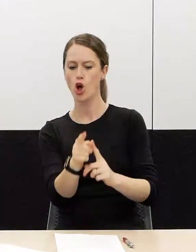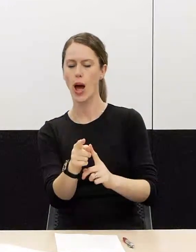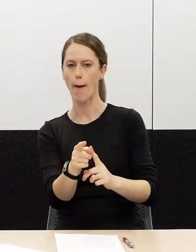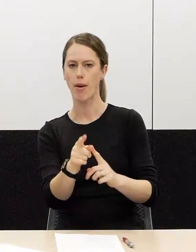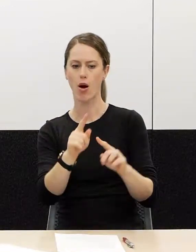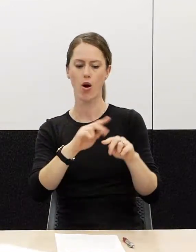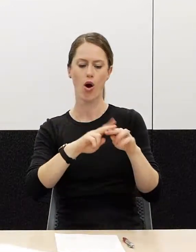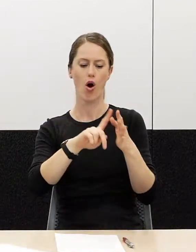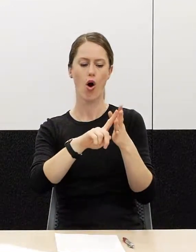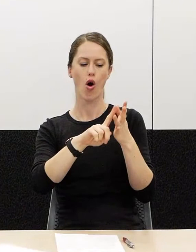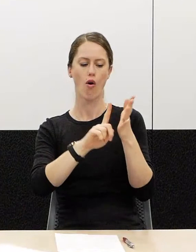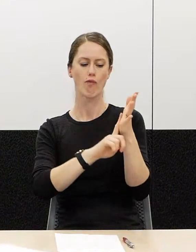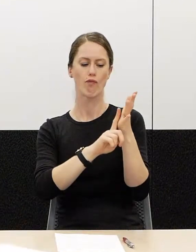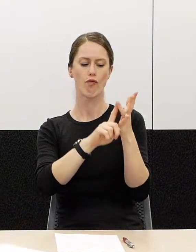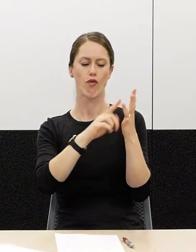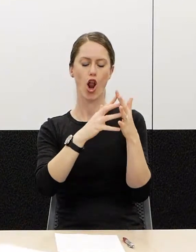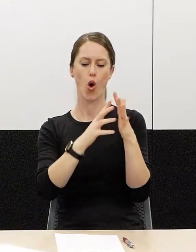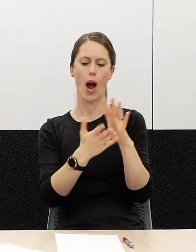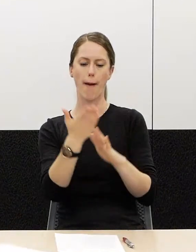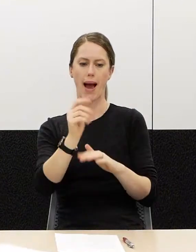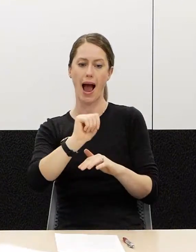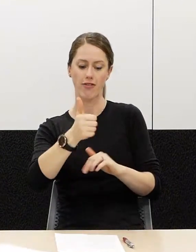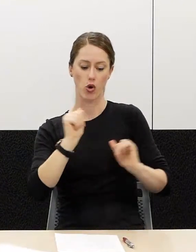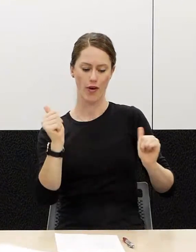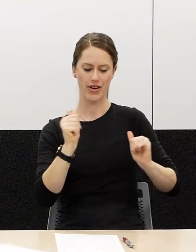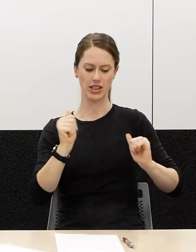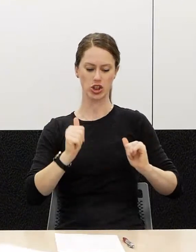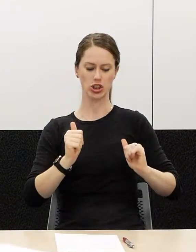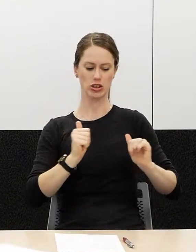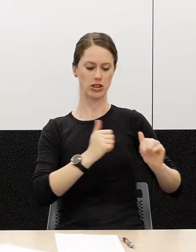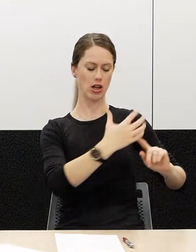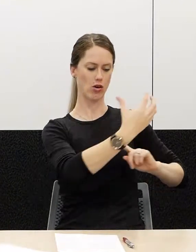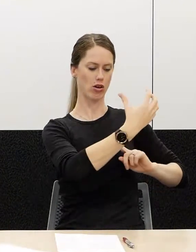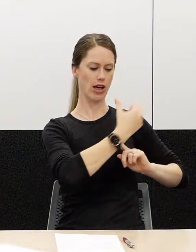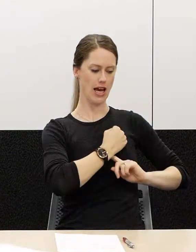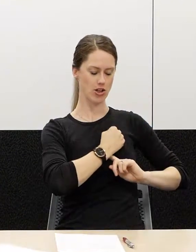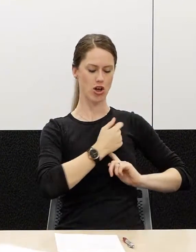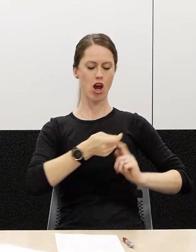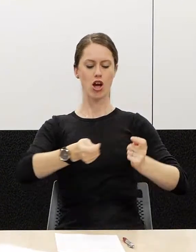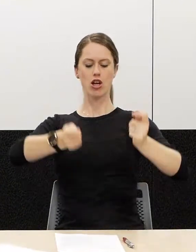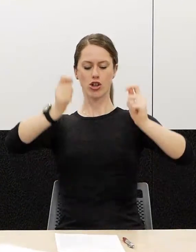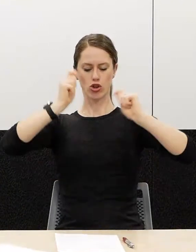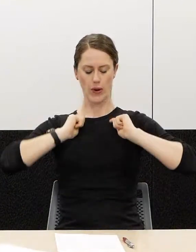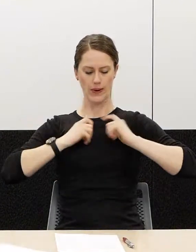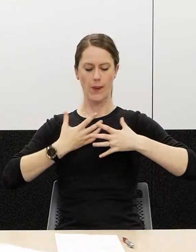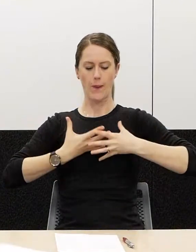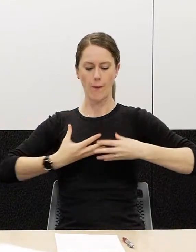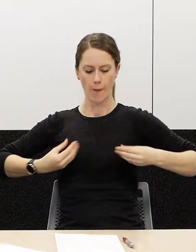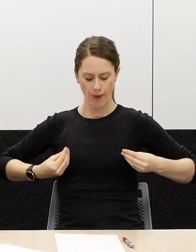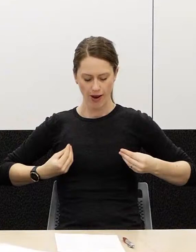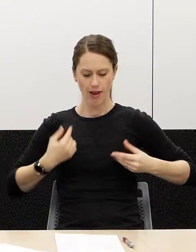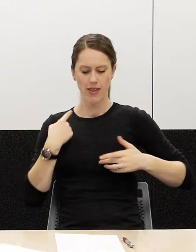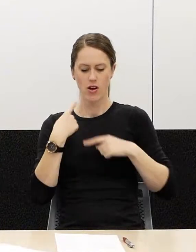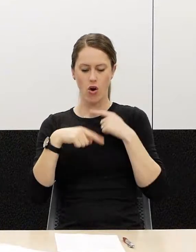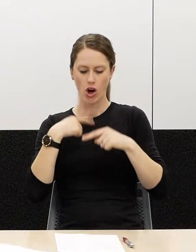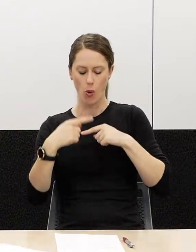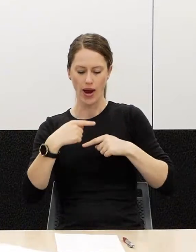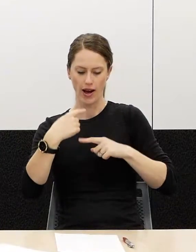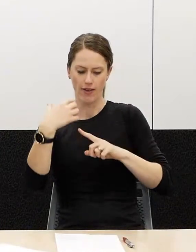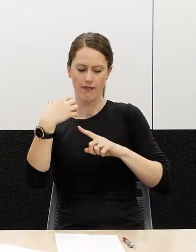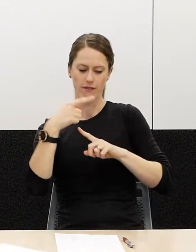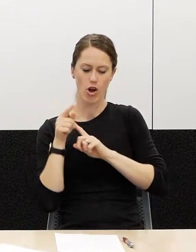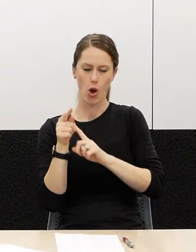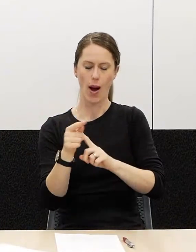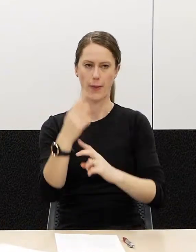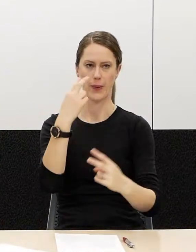that's appropriate for them. So survivorship is really important. And it's an important component of the plan. And